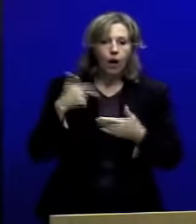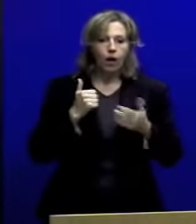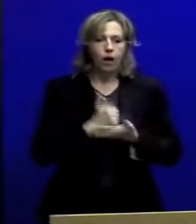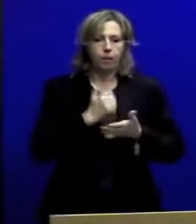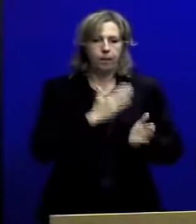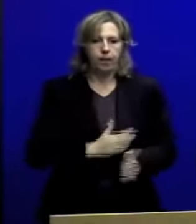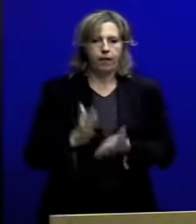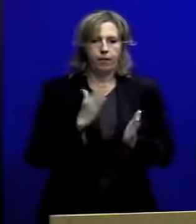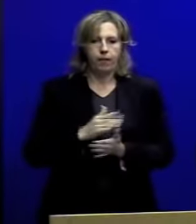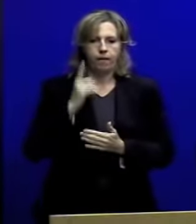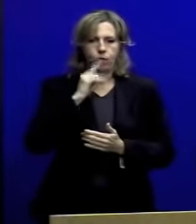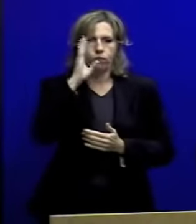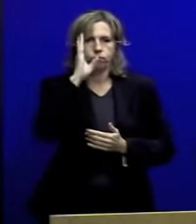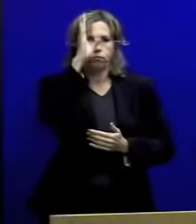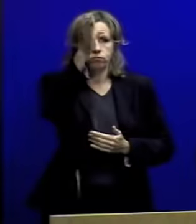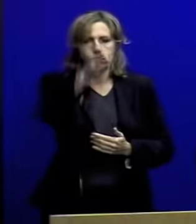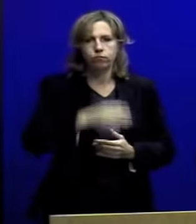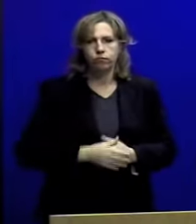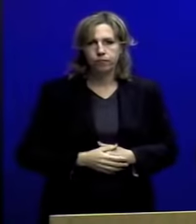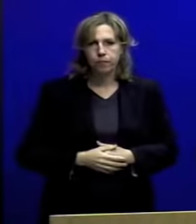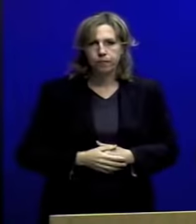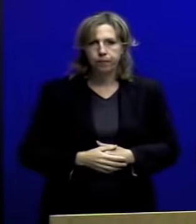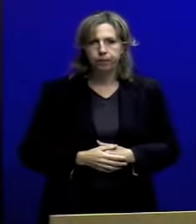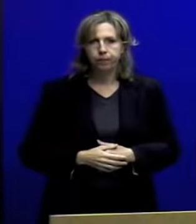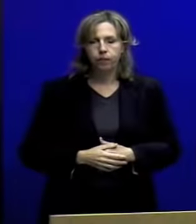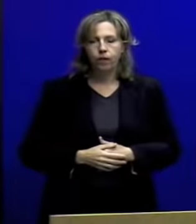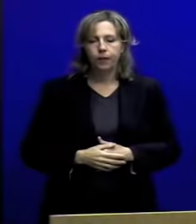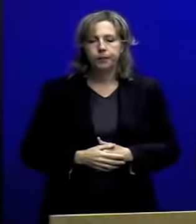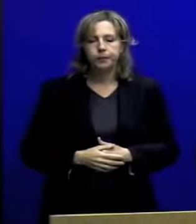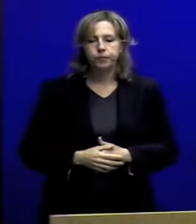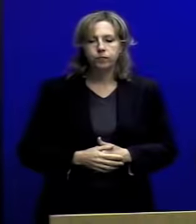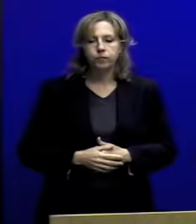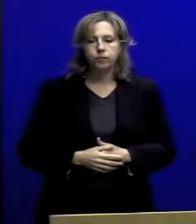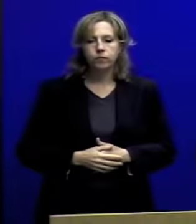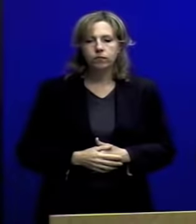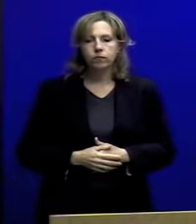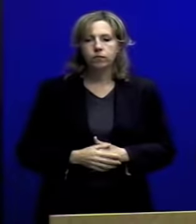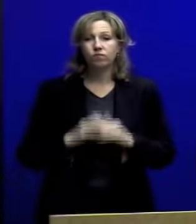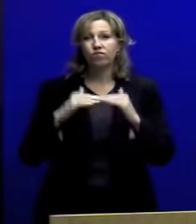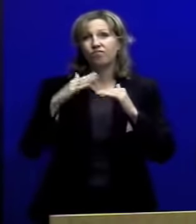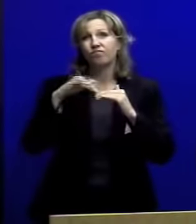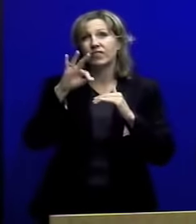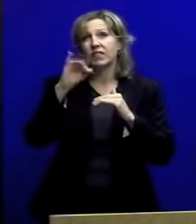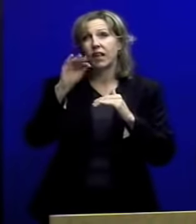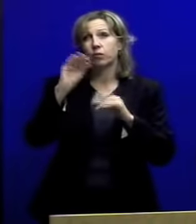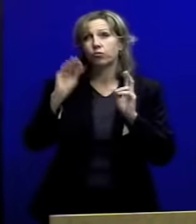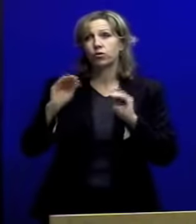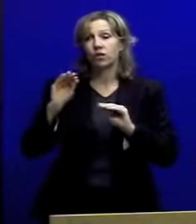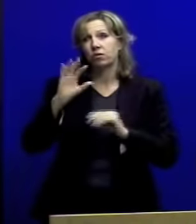future. More than 90% say they want to die at home.